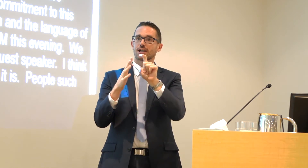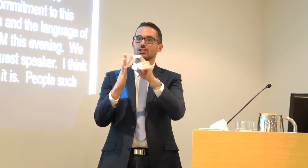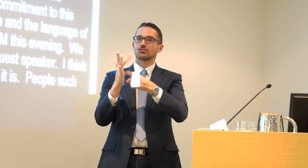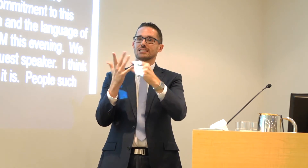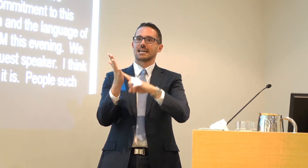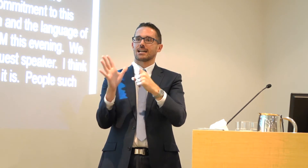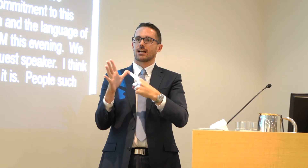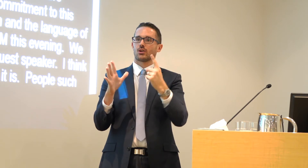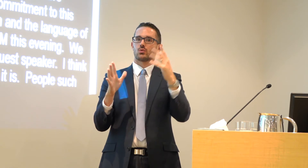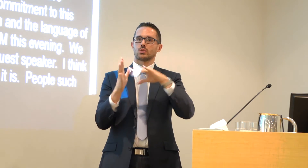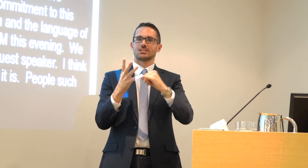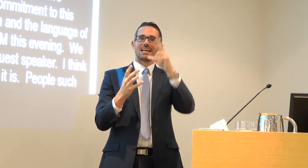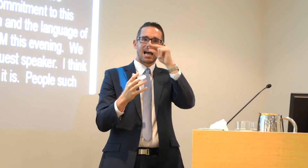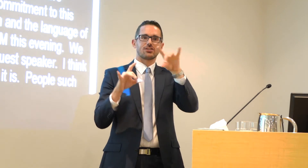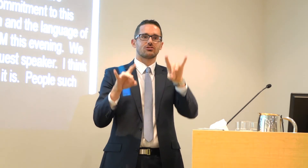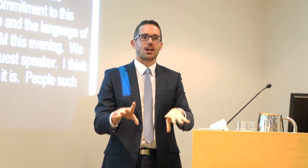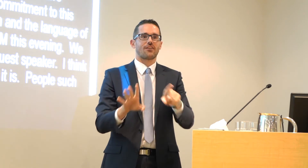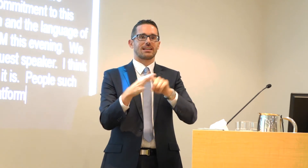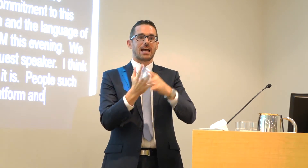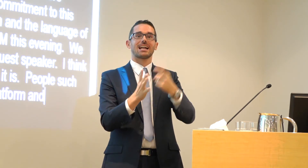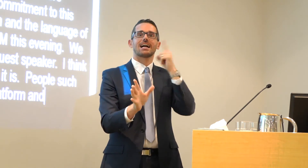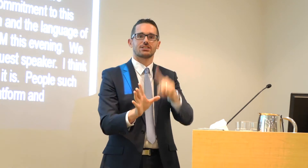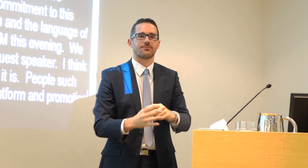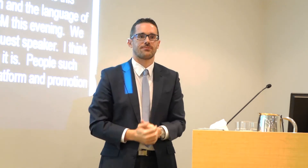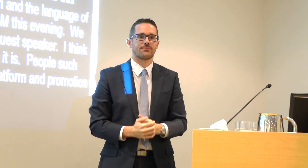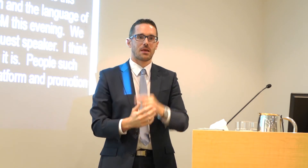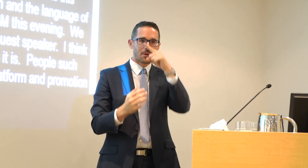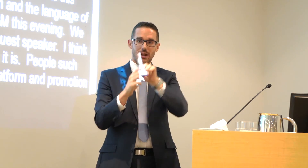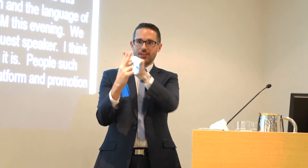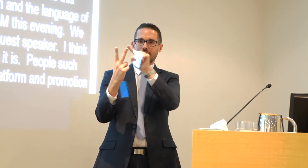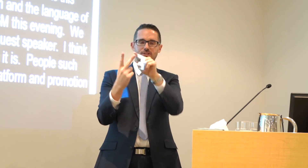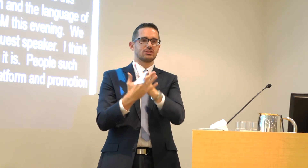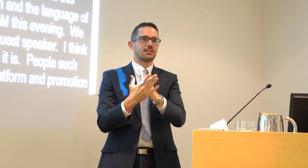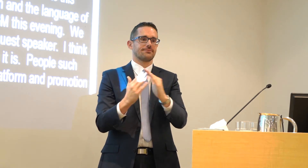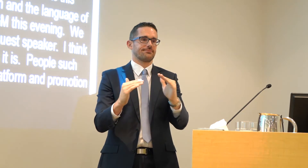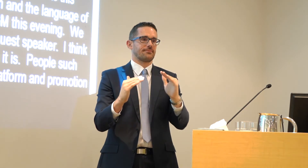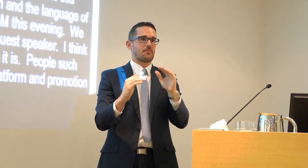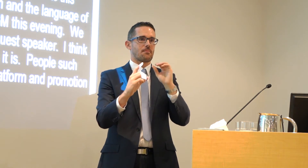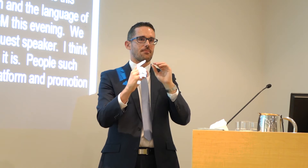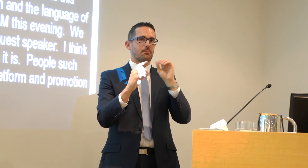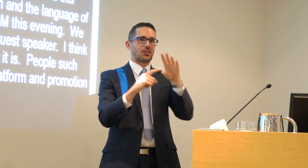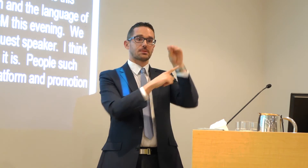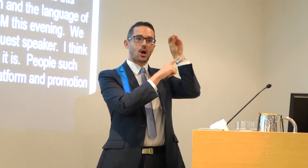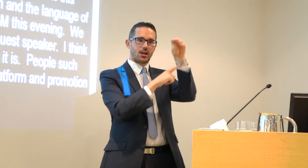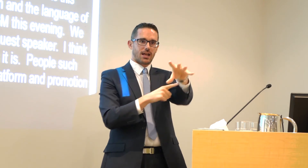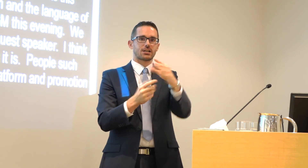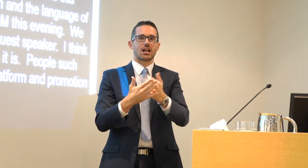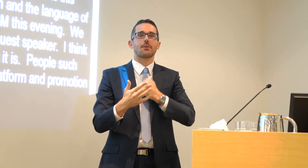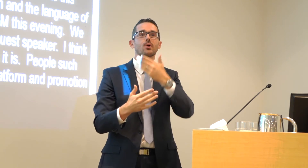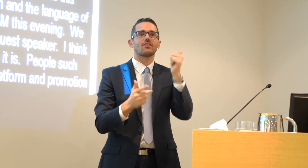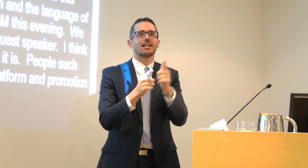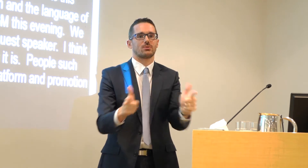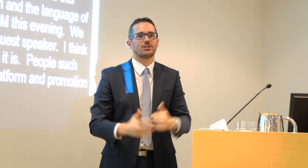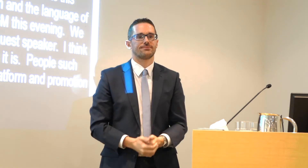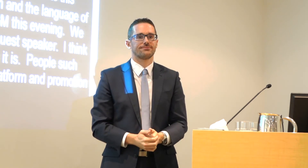language and provides that platform and promotion for our community, as well as Drazana Levitsky-Gray, who is the 2015 Young Australian of the